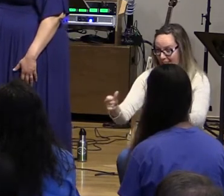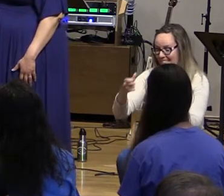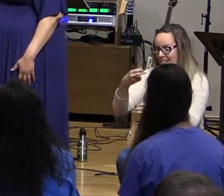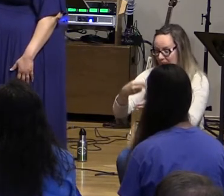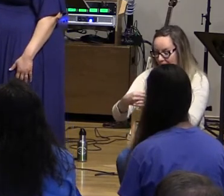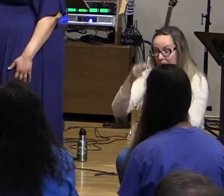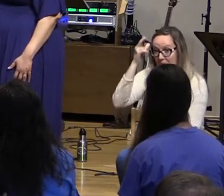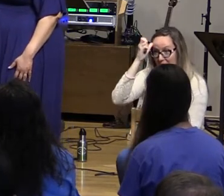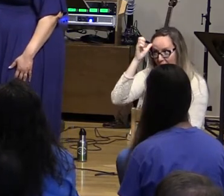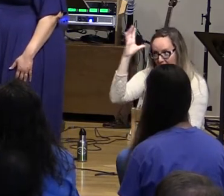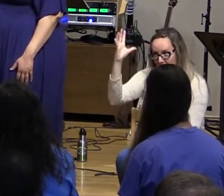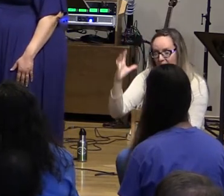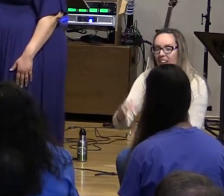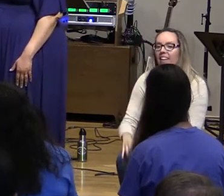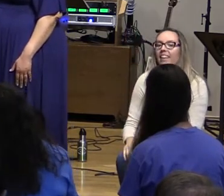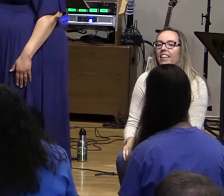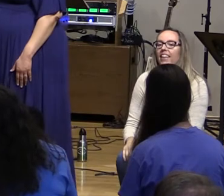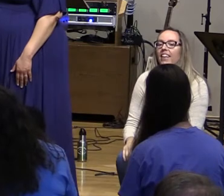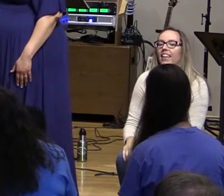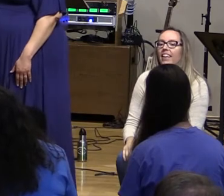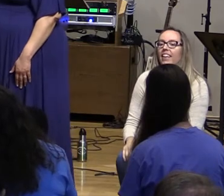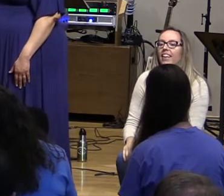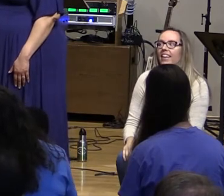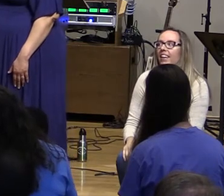in the name of the Father